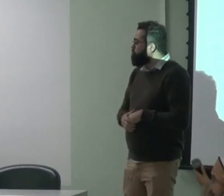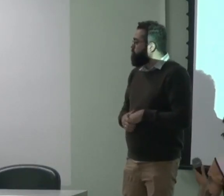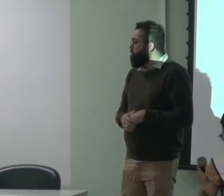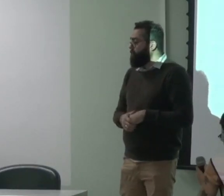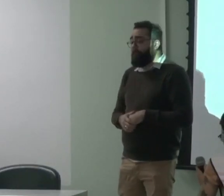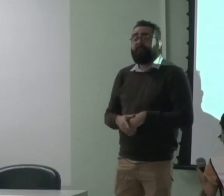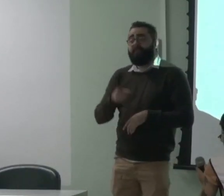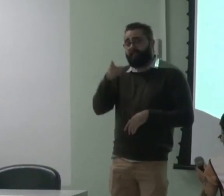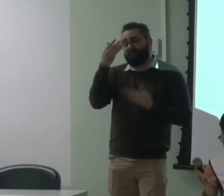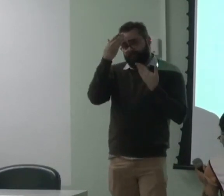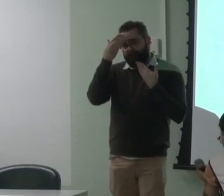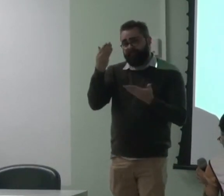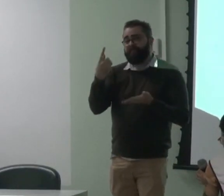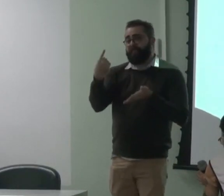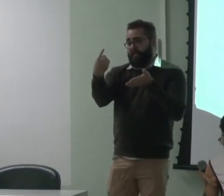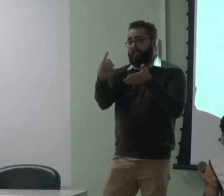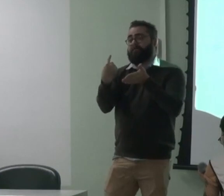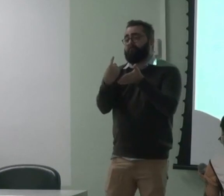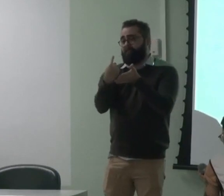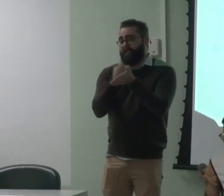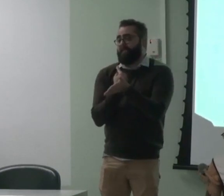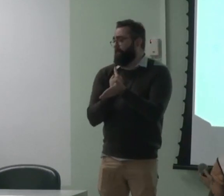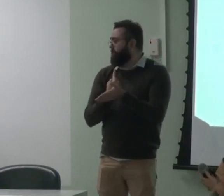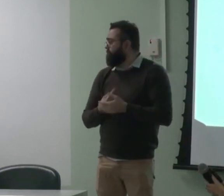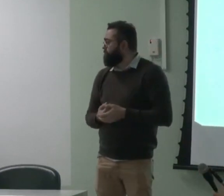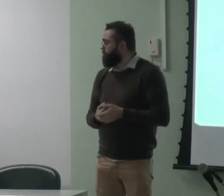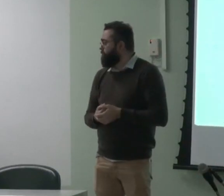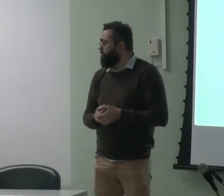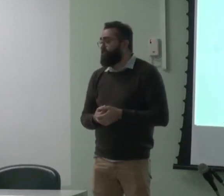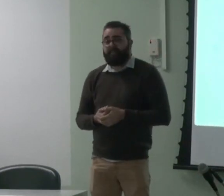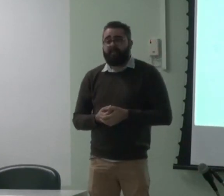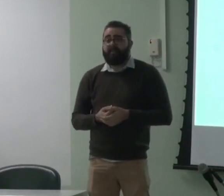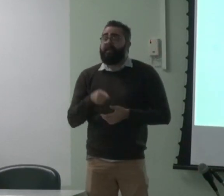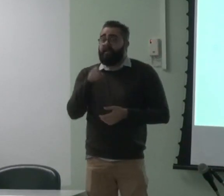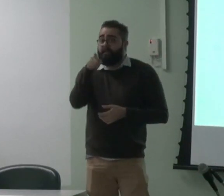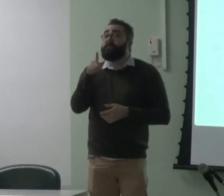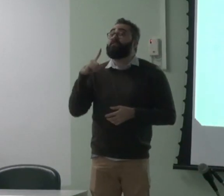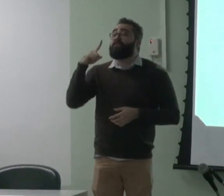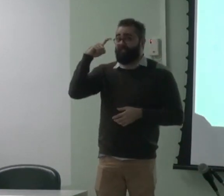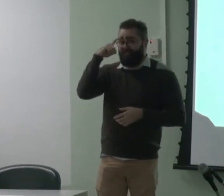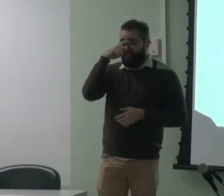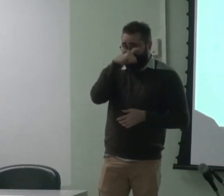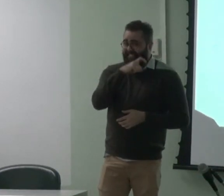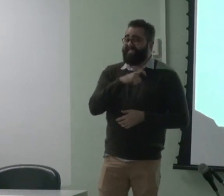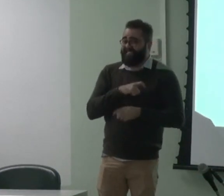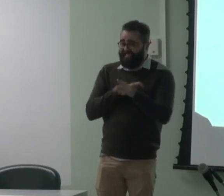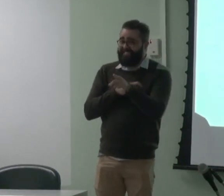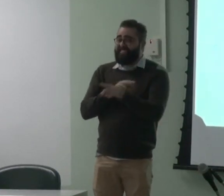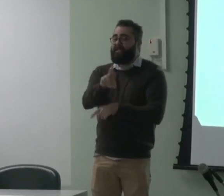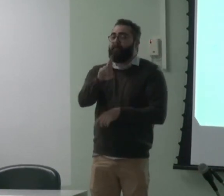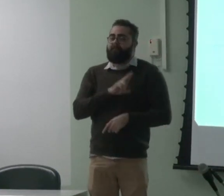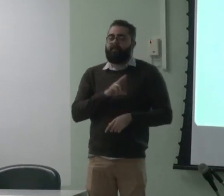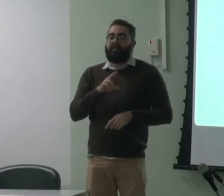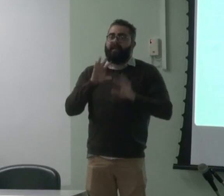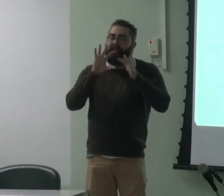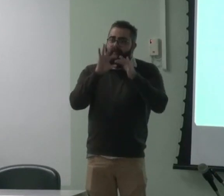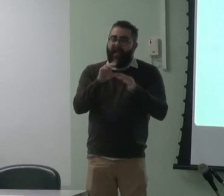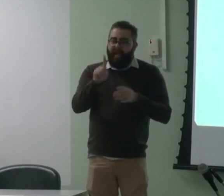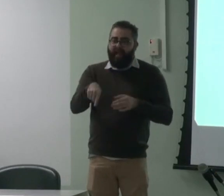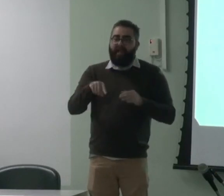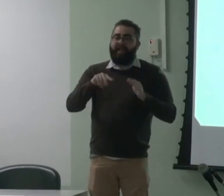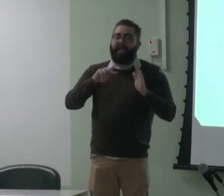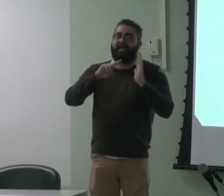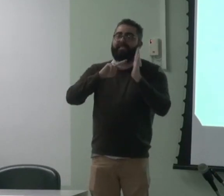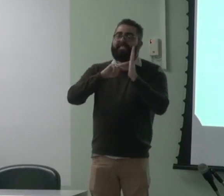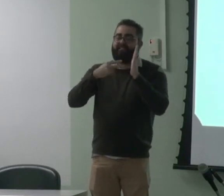Thank you for the question. It's a very difficult issue, not only polysemy, but also